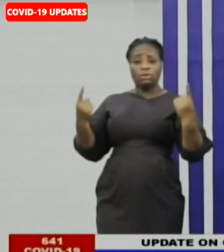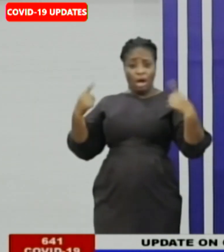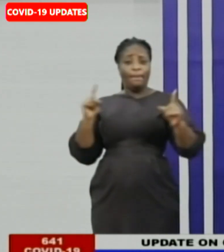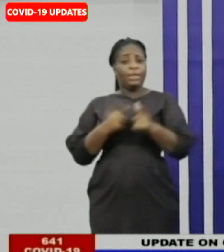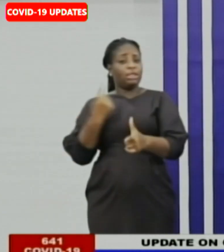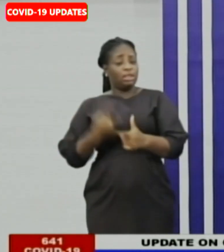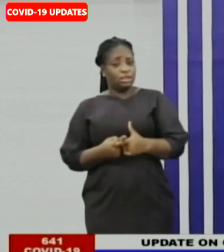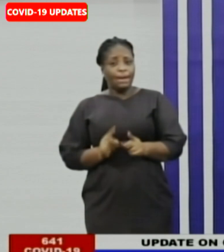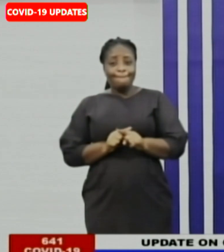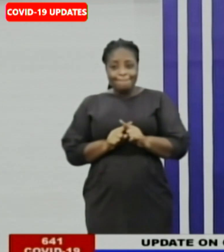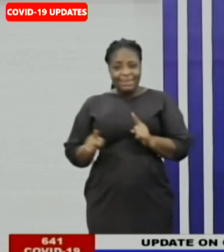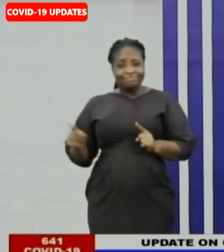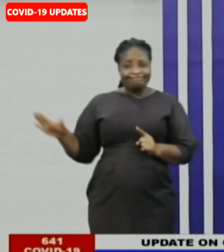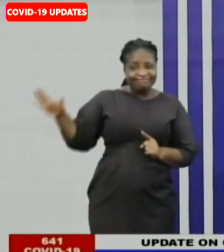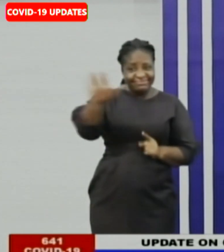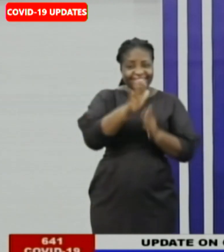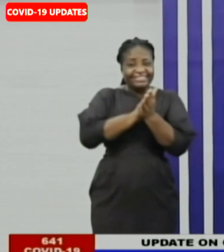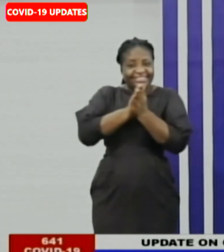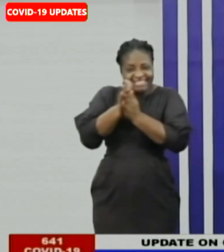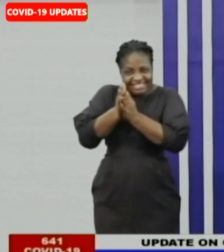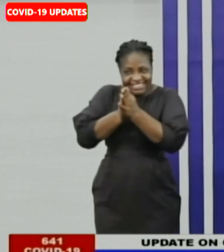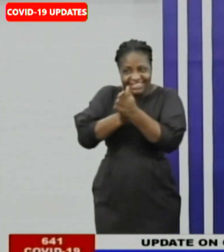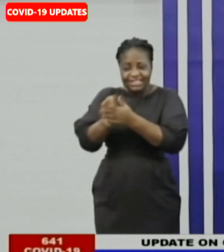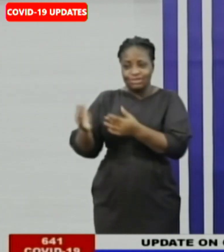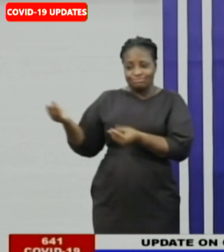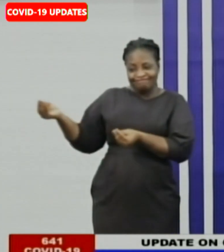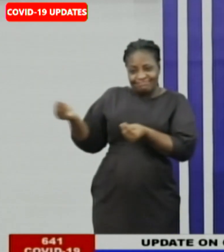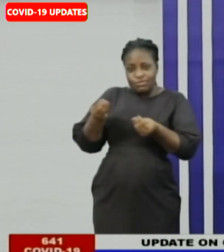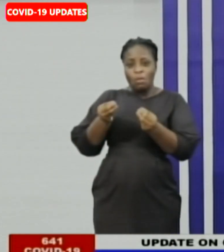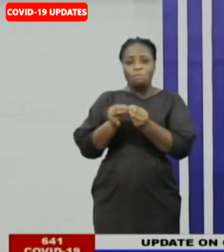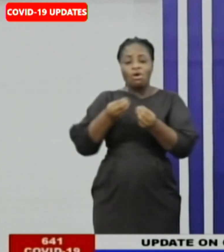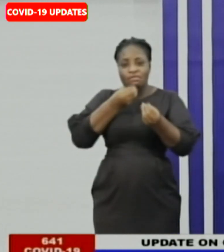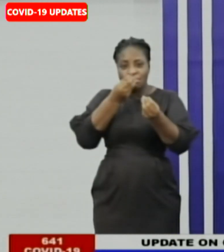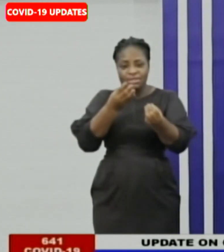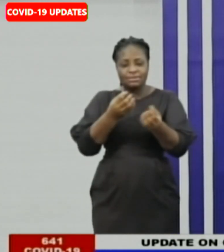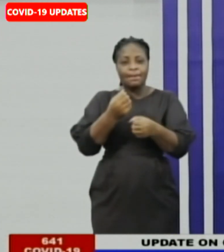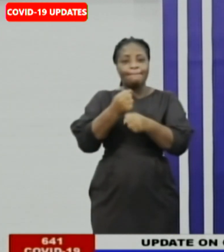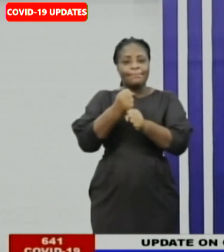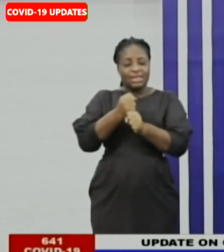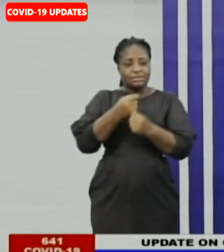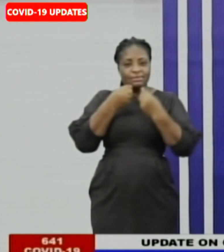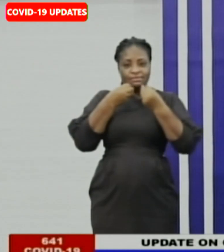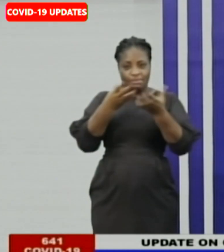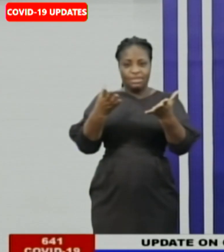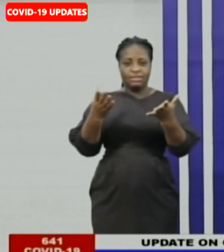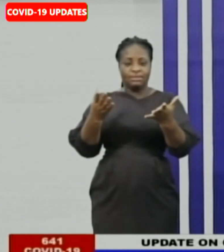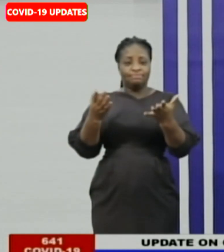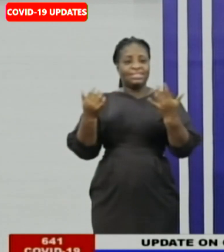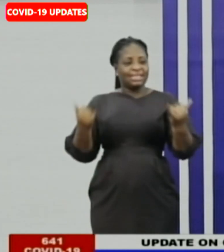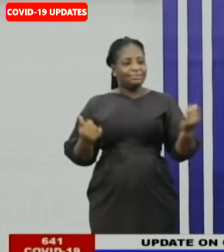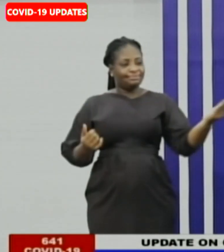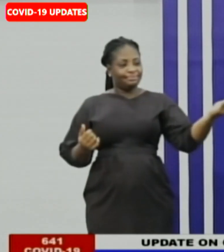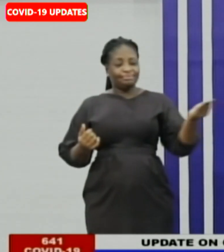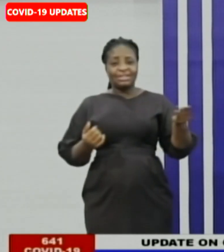But in the full interest of transparency, as we provide a lot more information, I've been instructed to make this information available to you currently. We're also informed from the